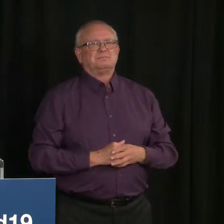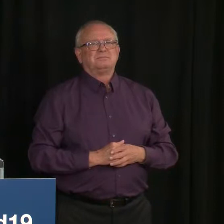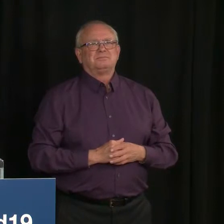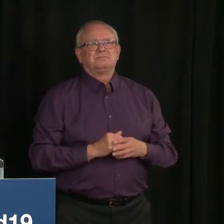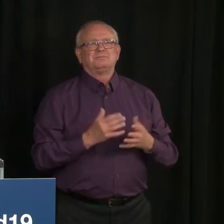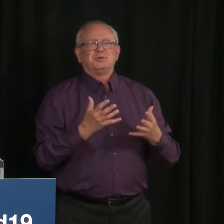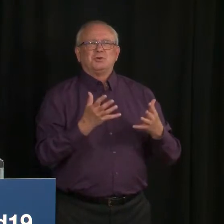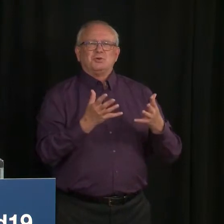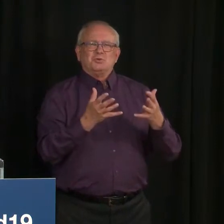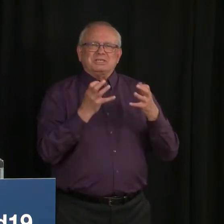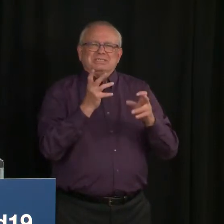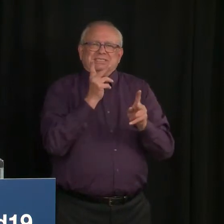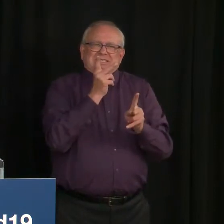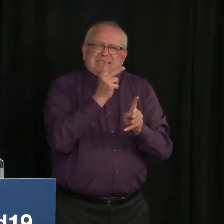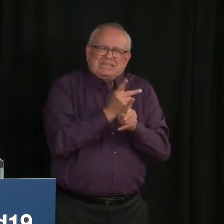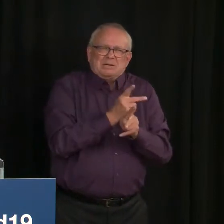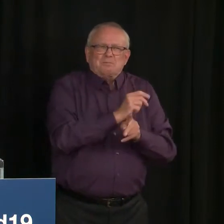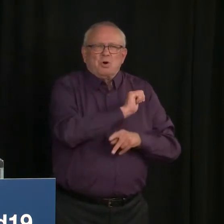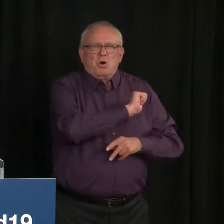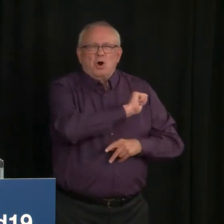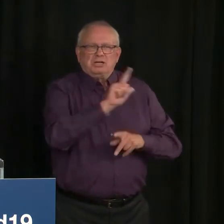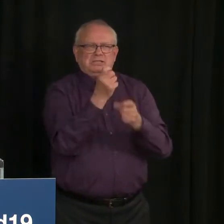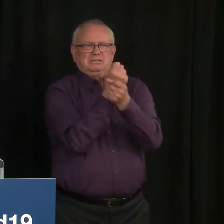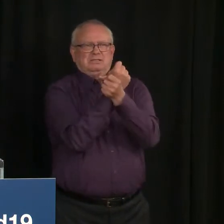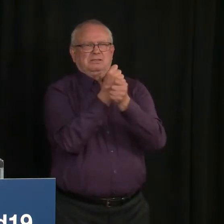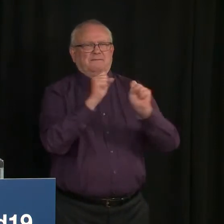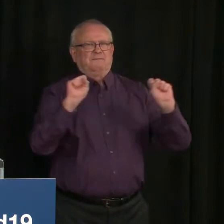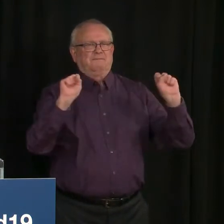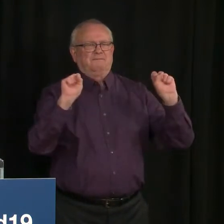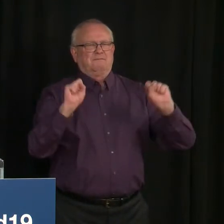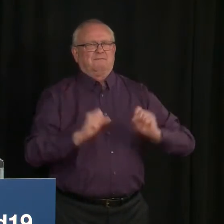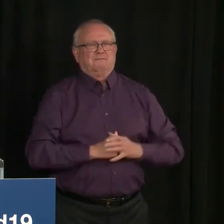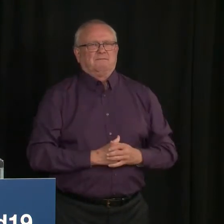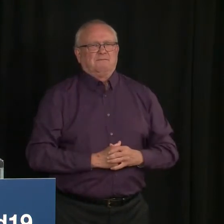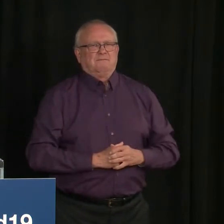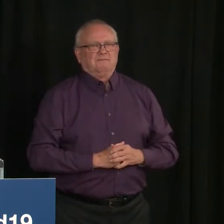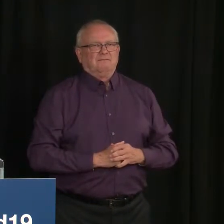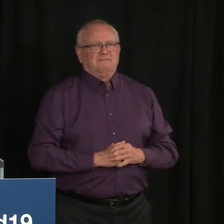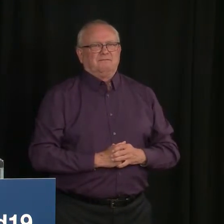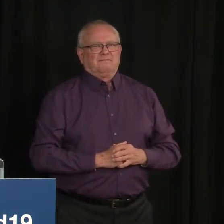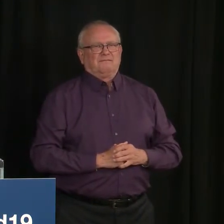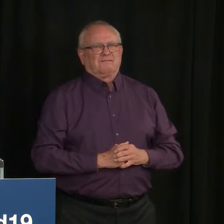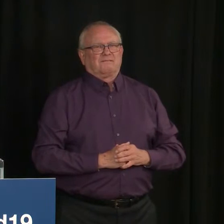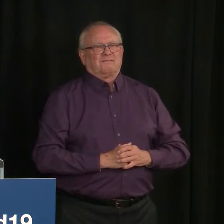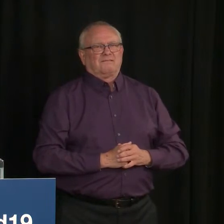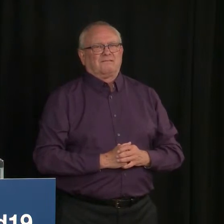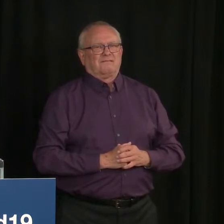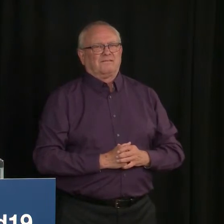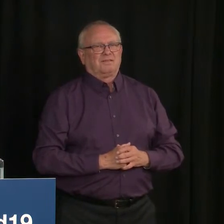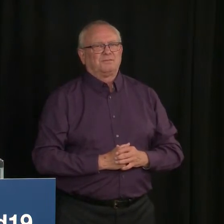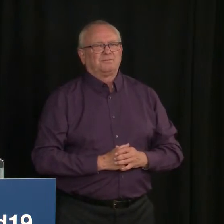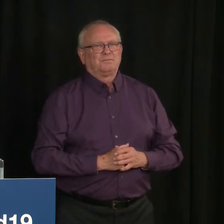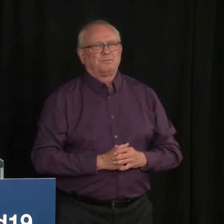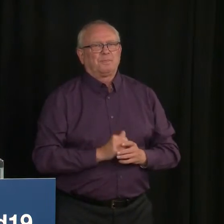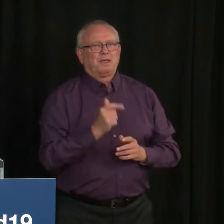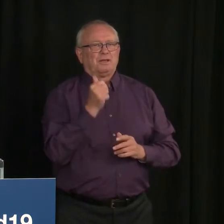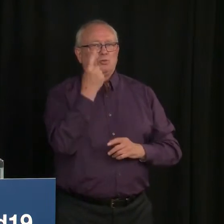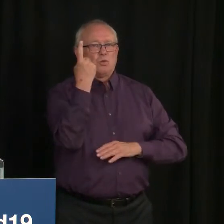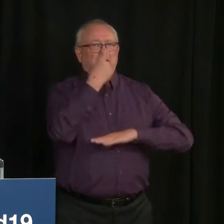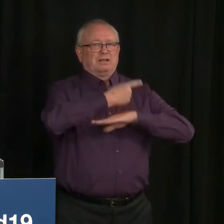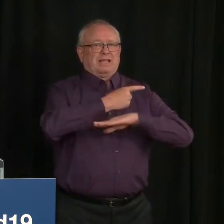and keep everyone caring for you safe. Turning to today's numbers, we have now administered more